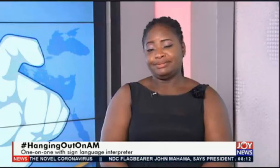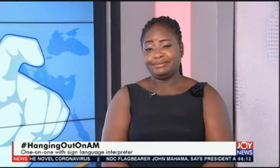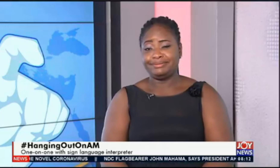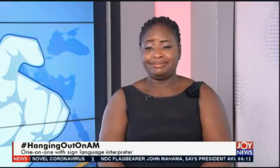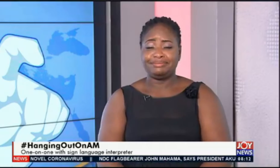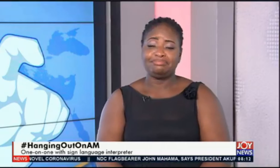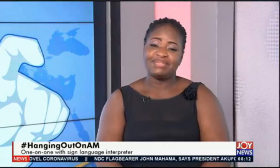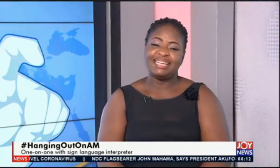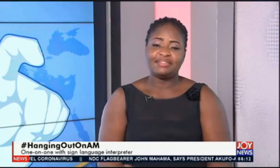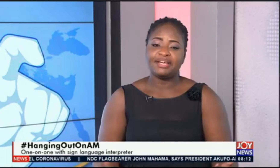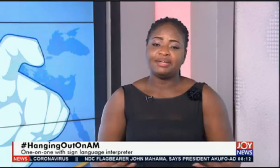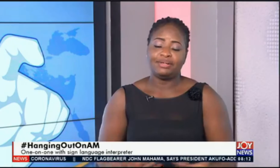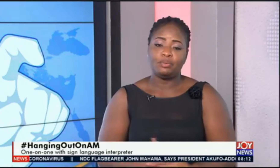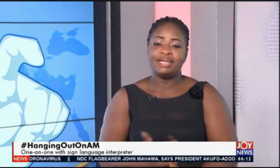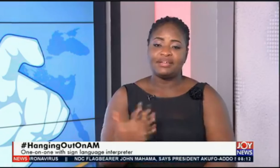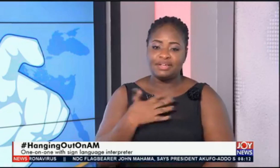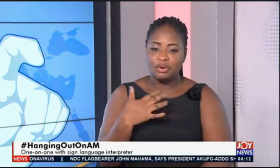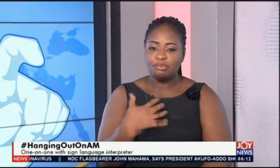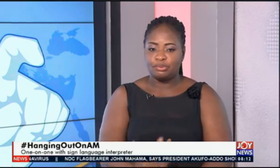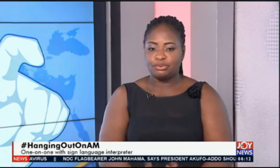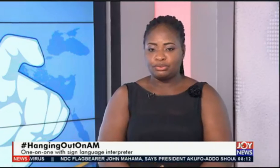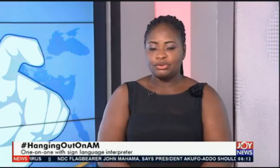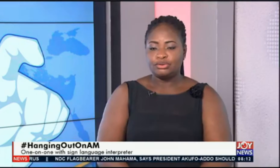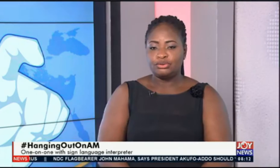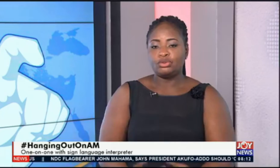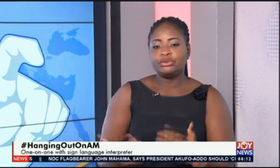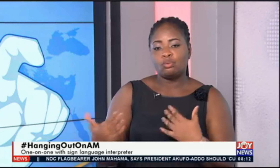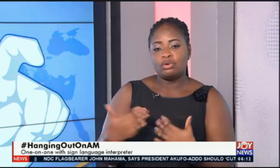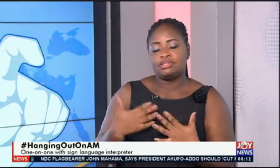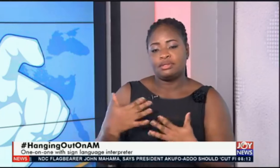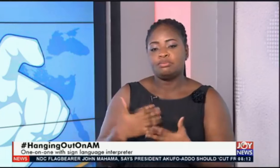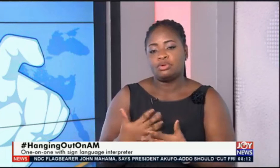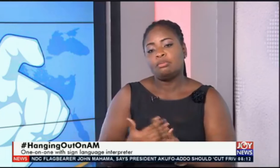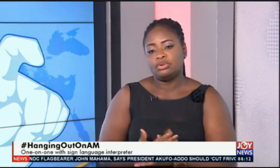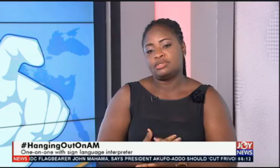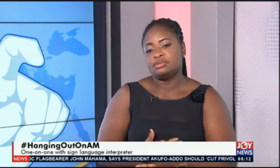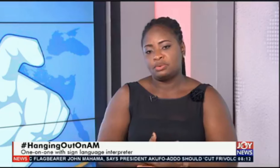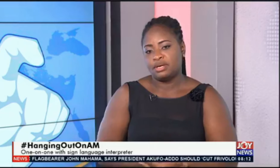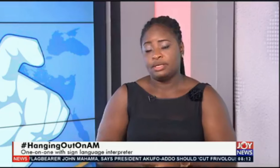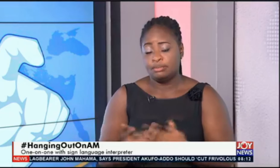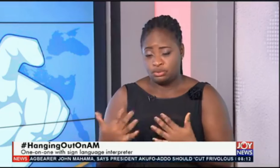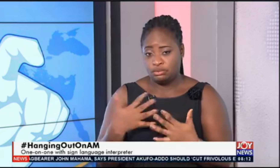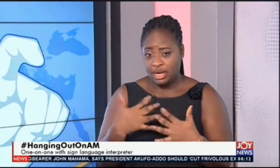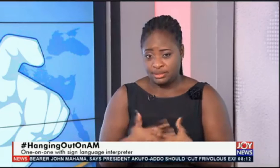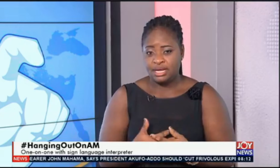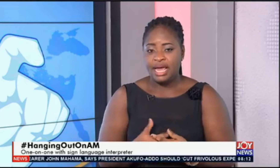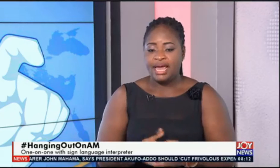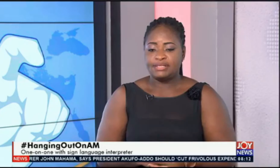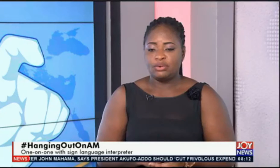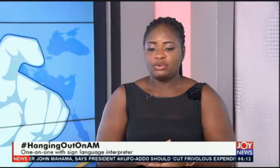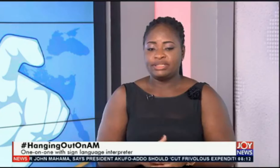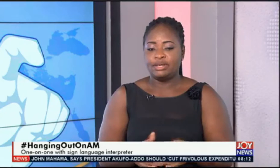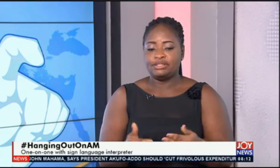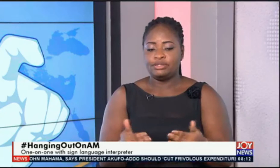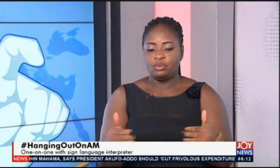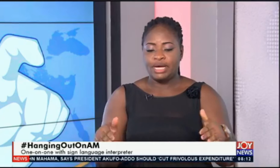Sometimes they think we, the hearing people, don't want them to come closer to us.